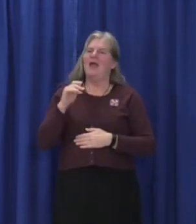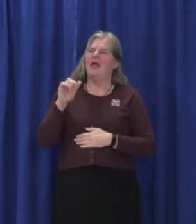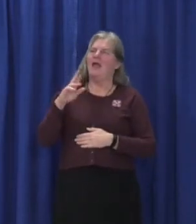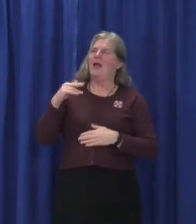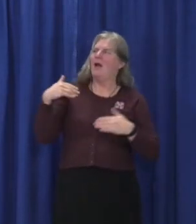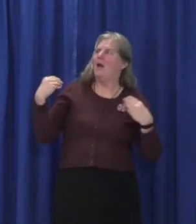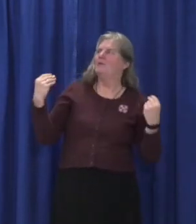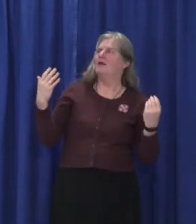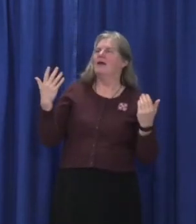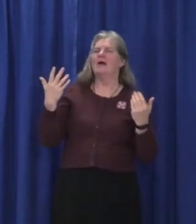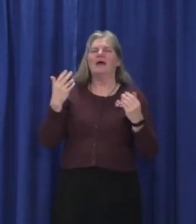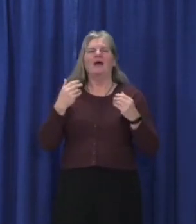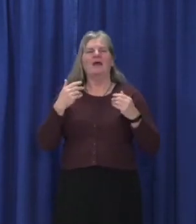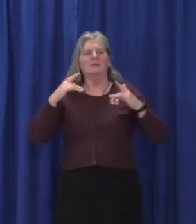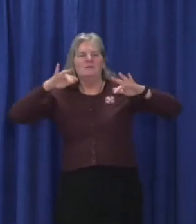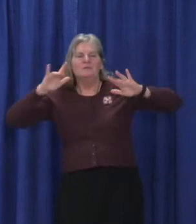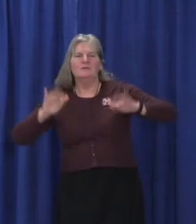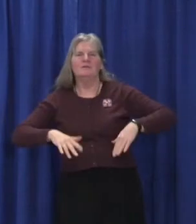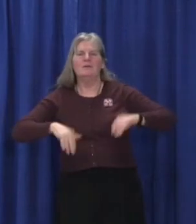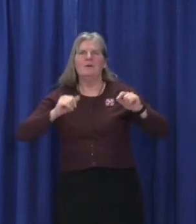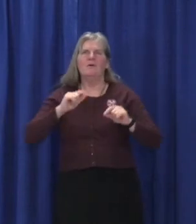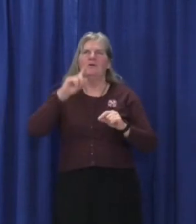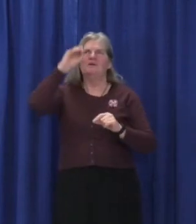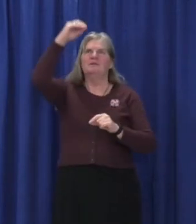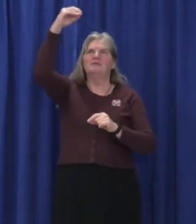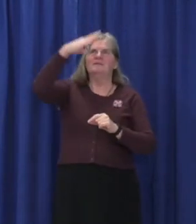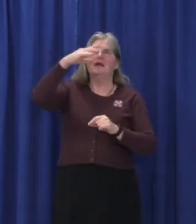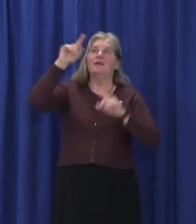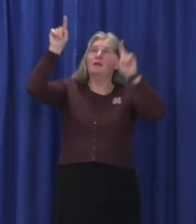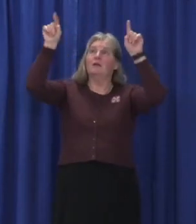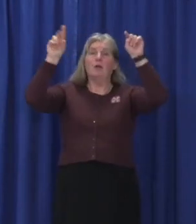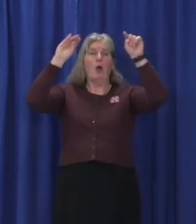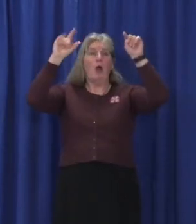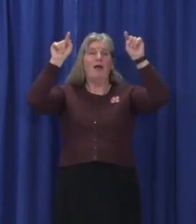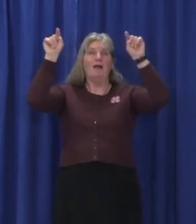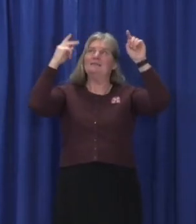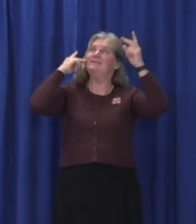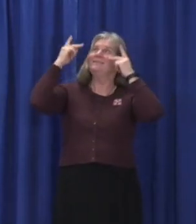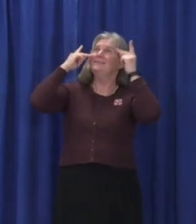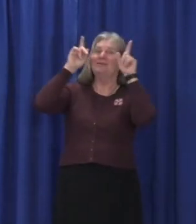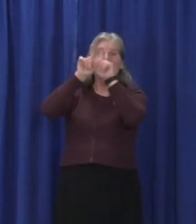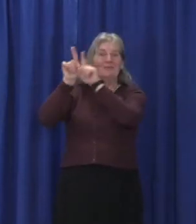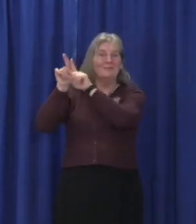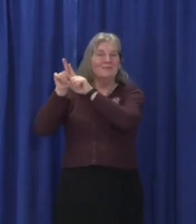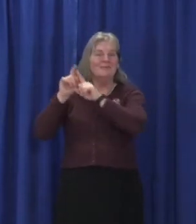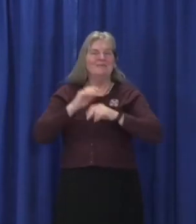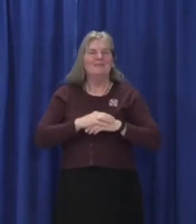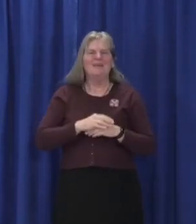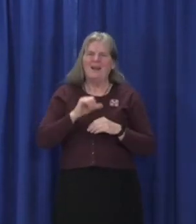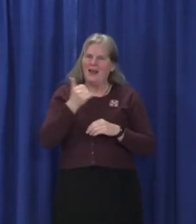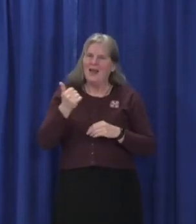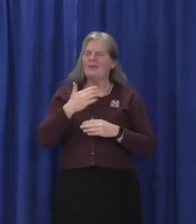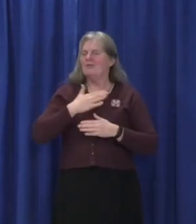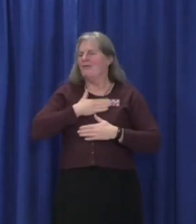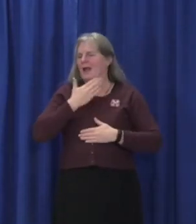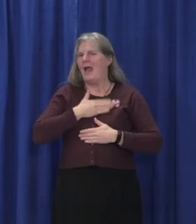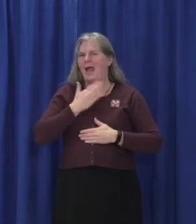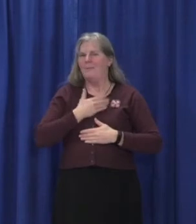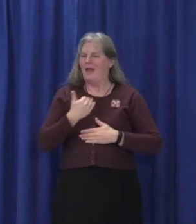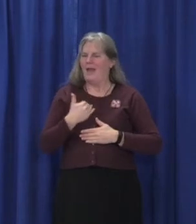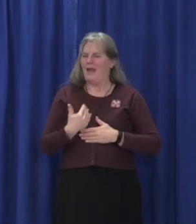snow, lots of sundogs out lately, that's for sure, and hopefully many other joys that winter does